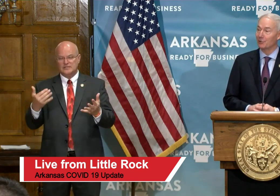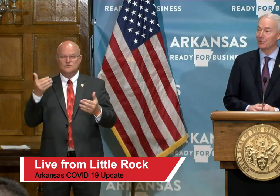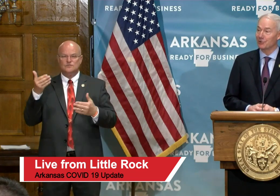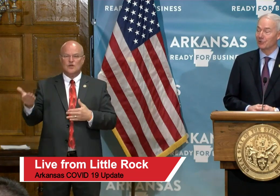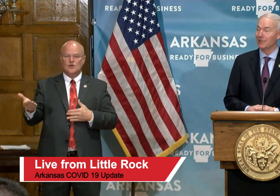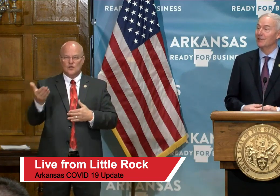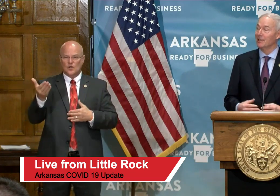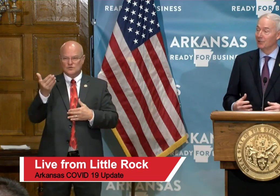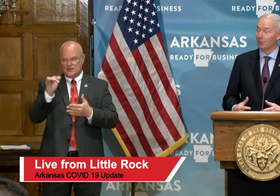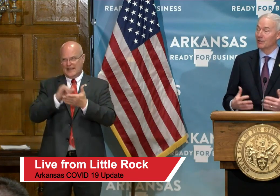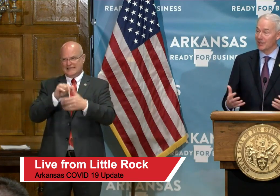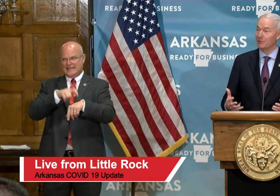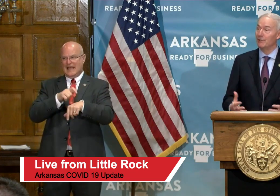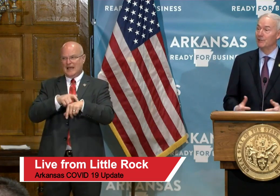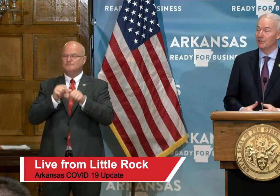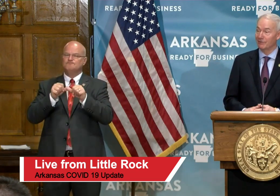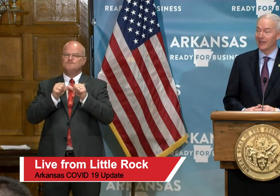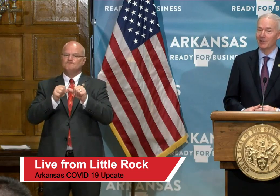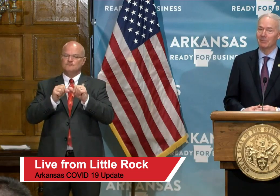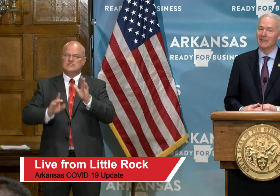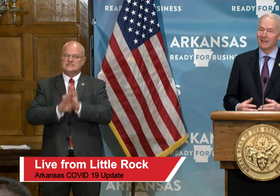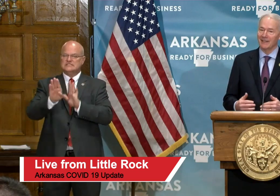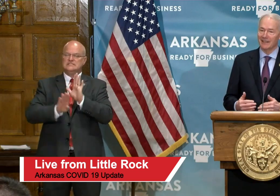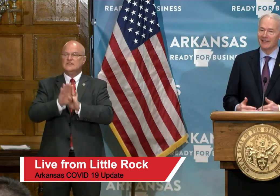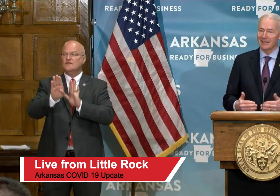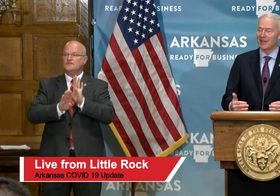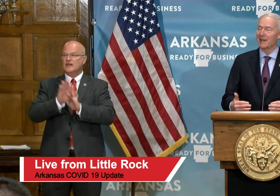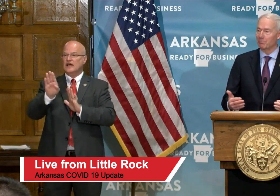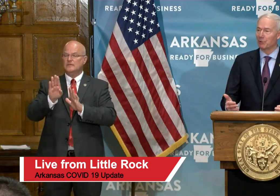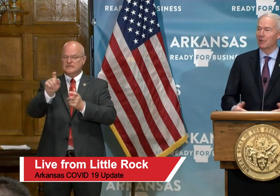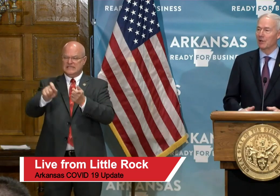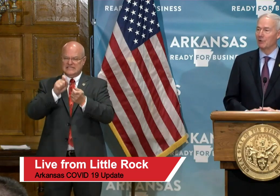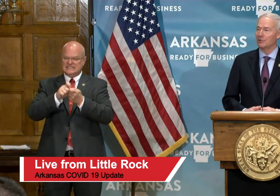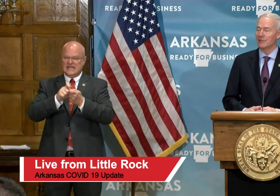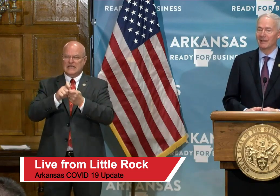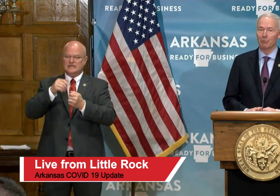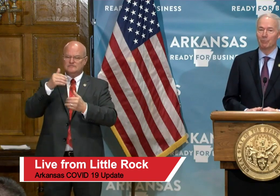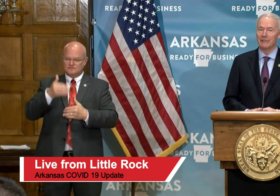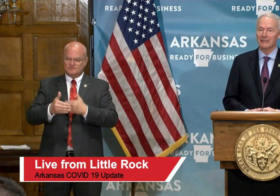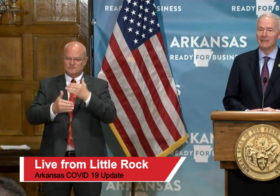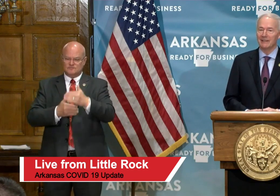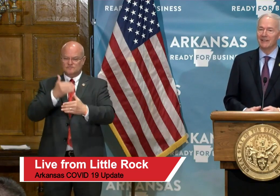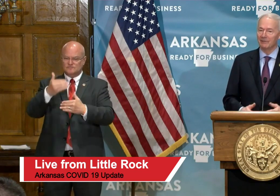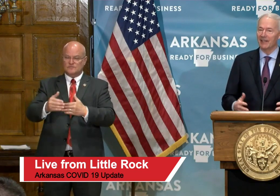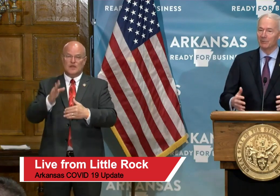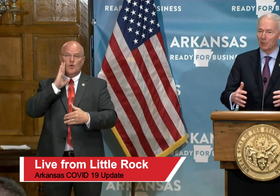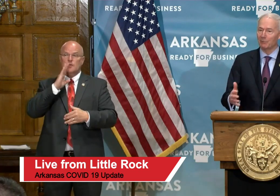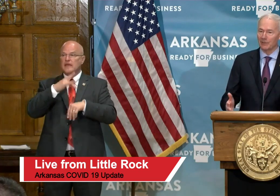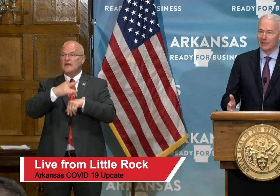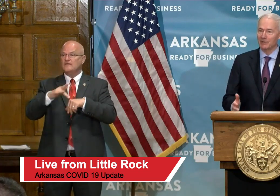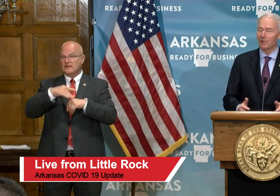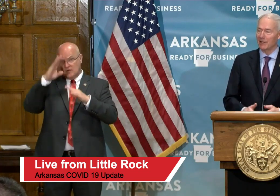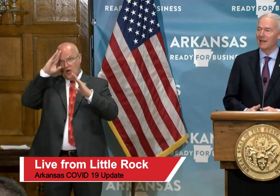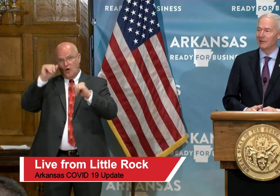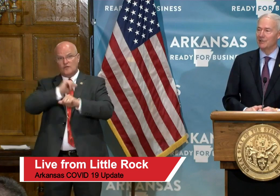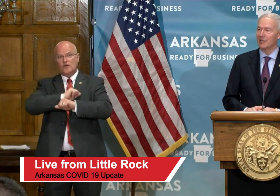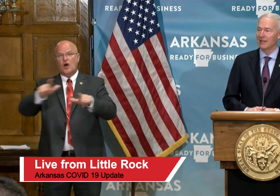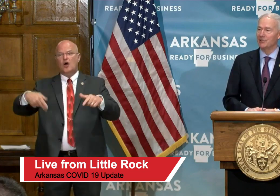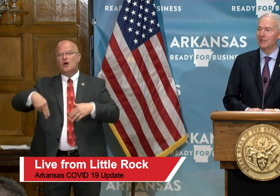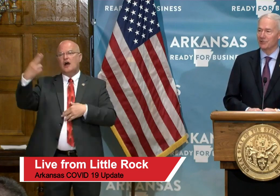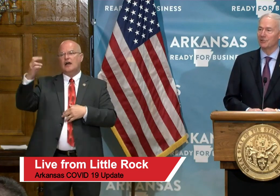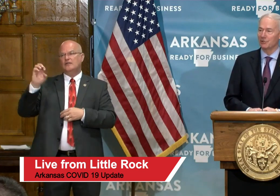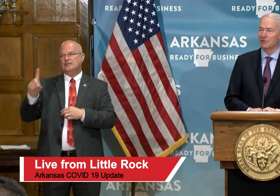we get closer to it. We're continuing to develop the exact protocols that will be available hopefully to all